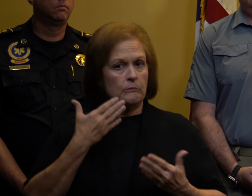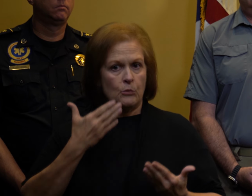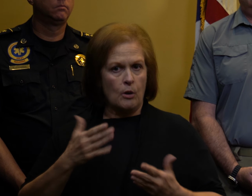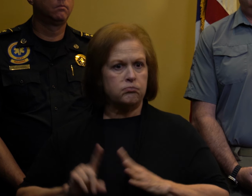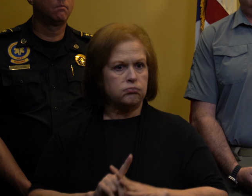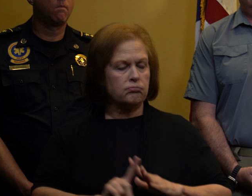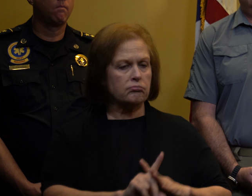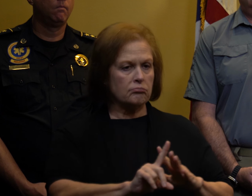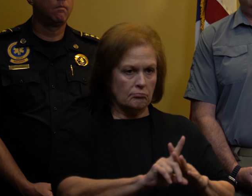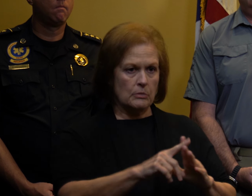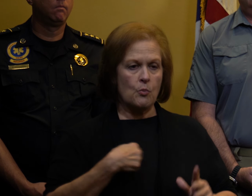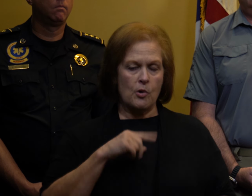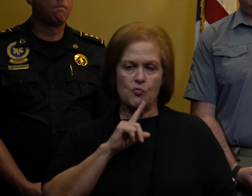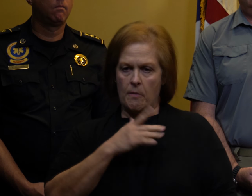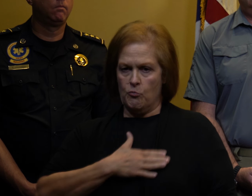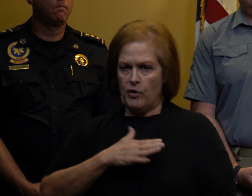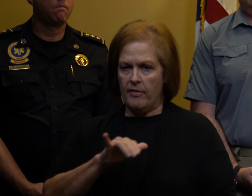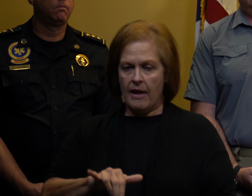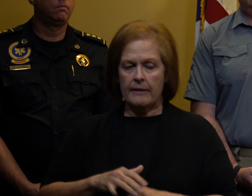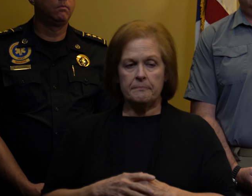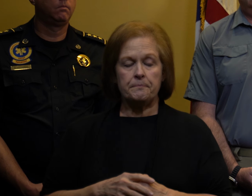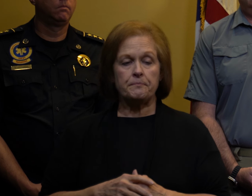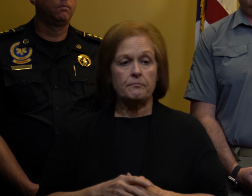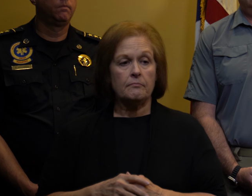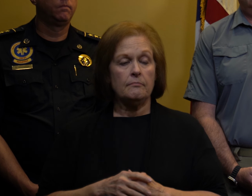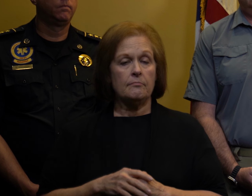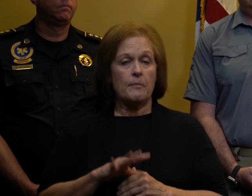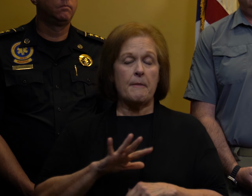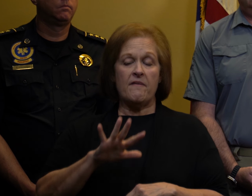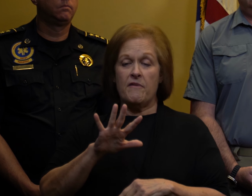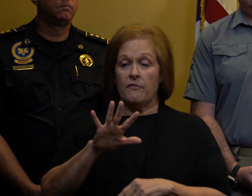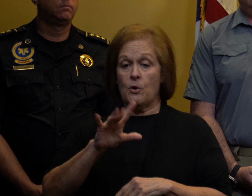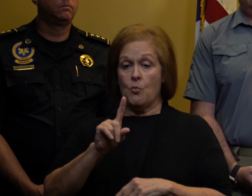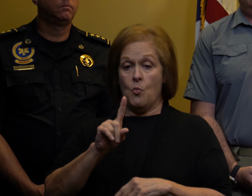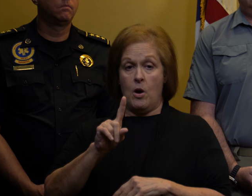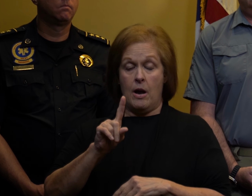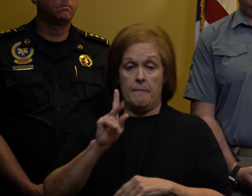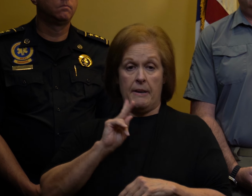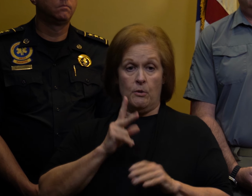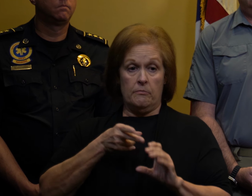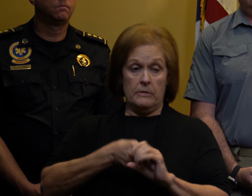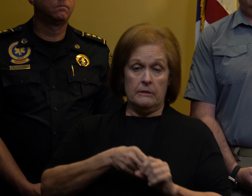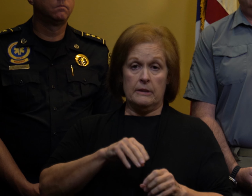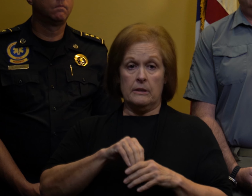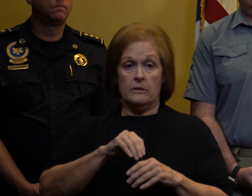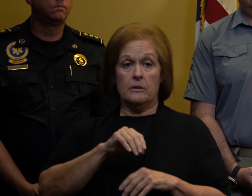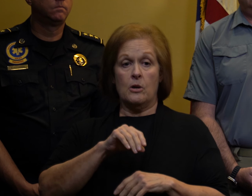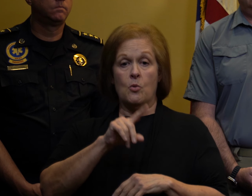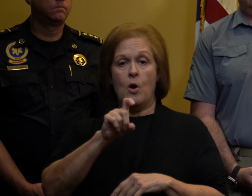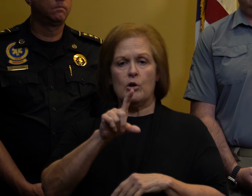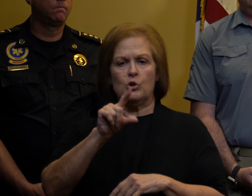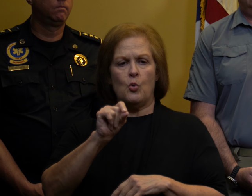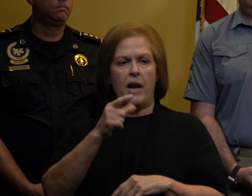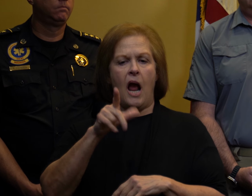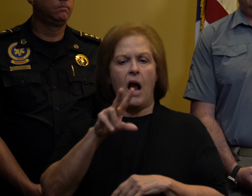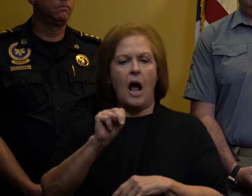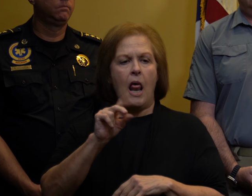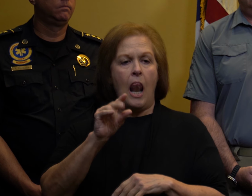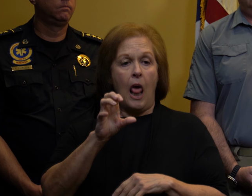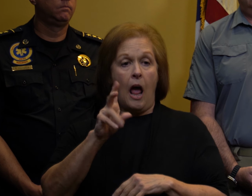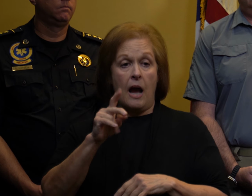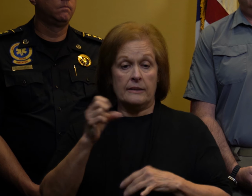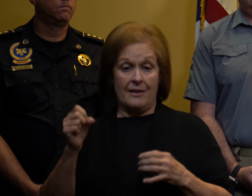public, and we appreciate that. There has been a total of 51 participants and 120 gun locks distributed so far